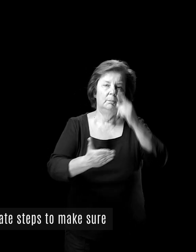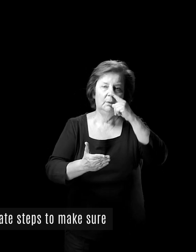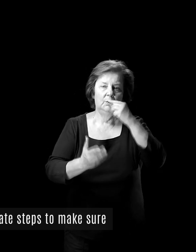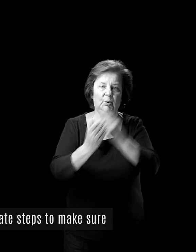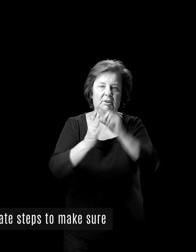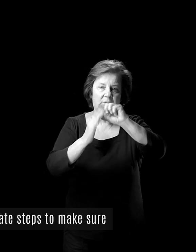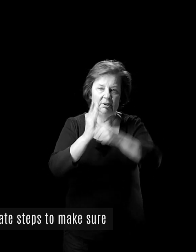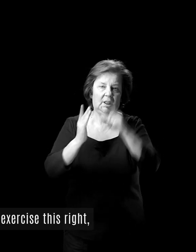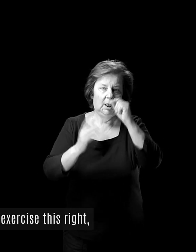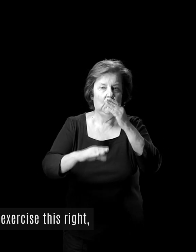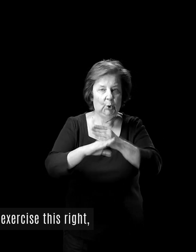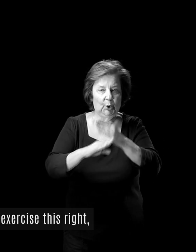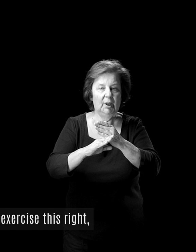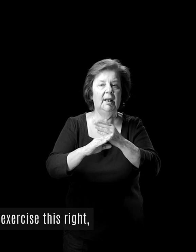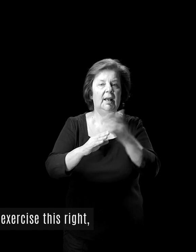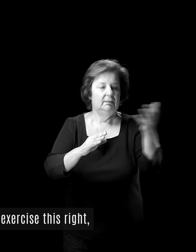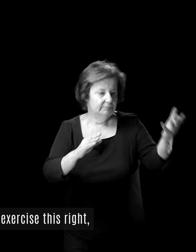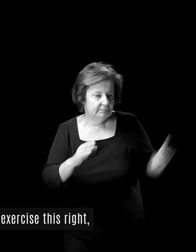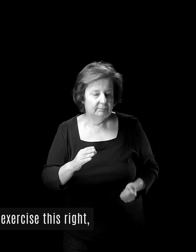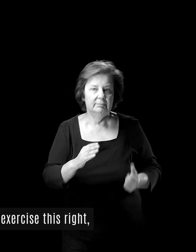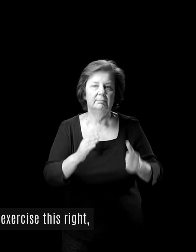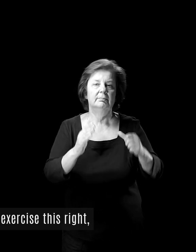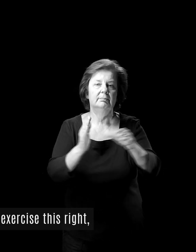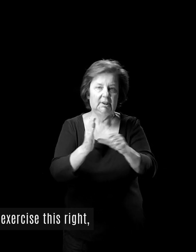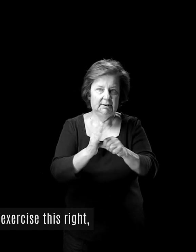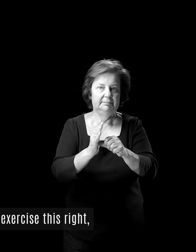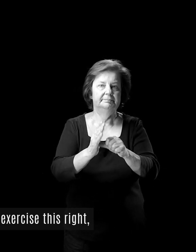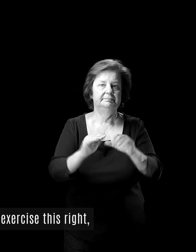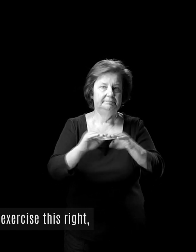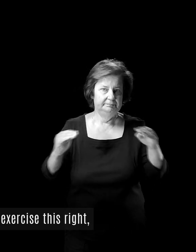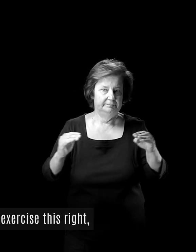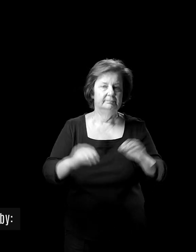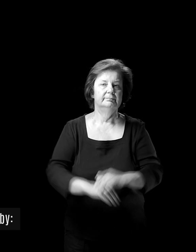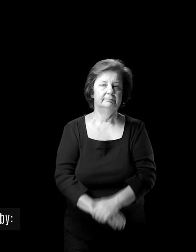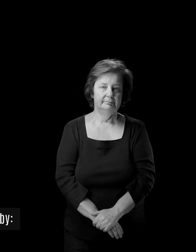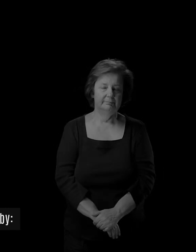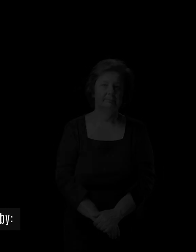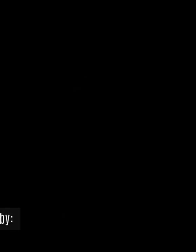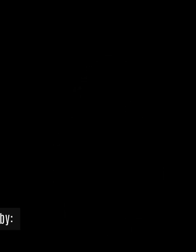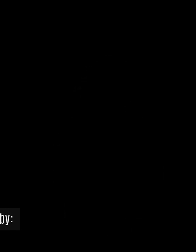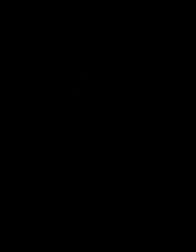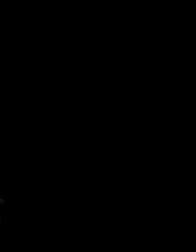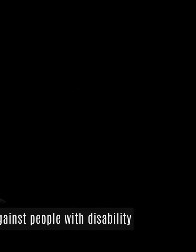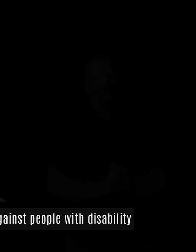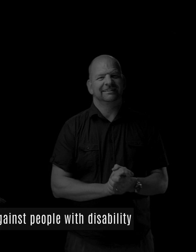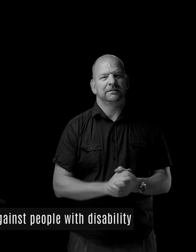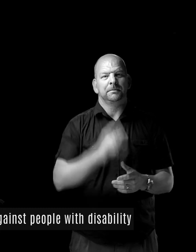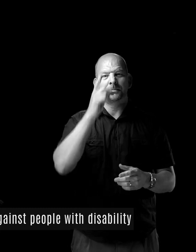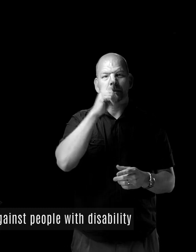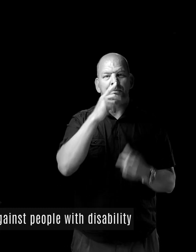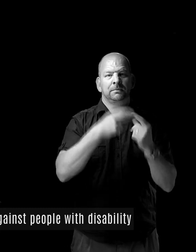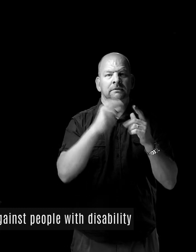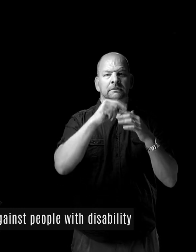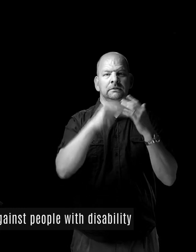to make sure that people with disability can exercise this right, including by Banning